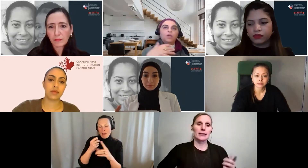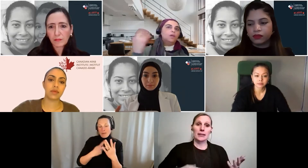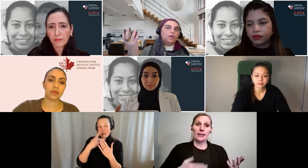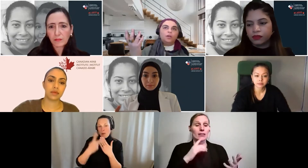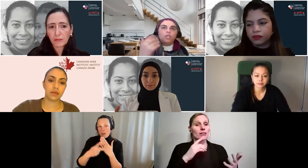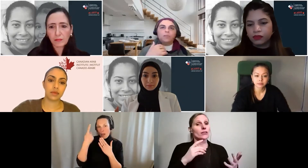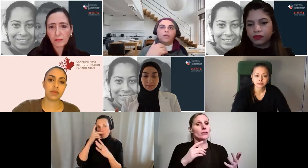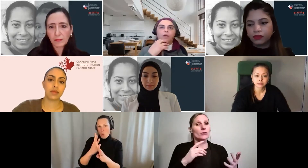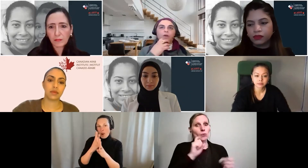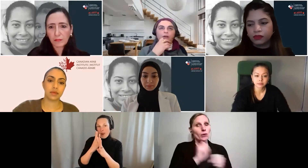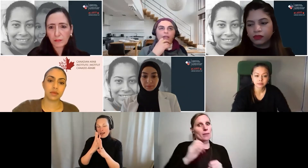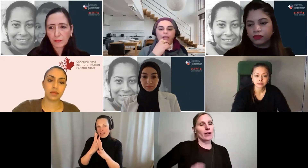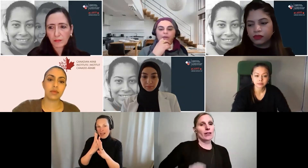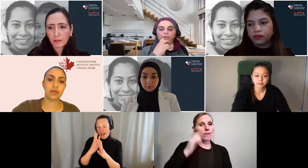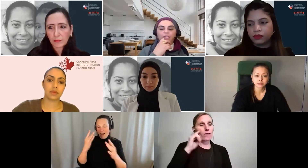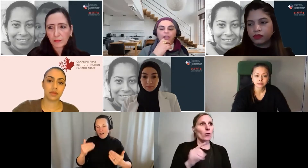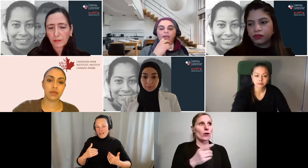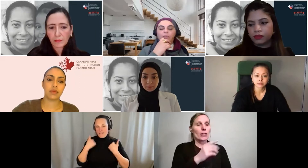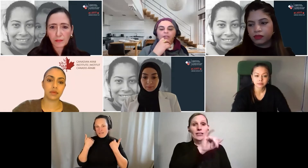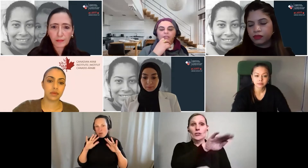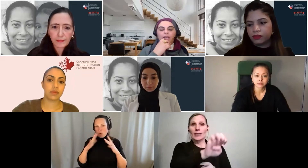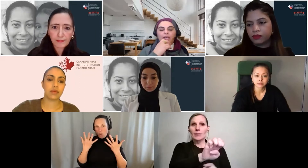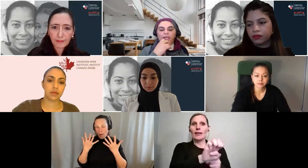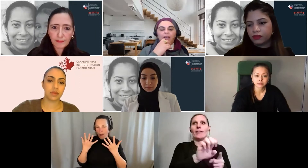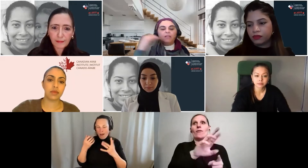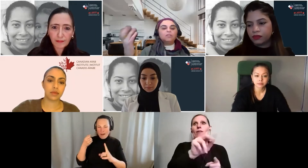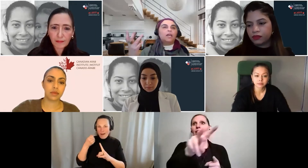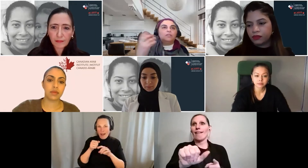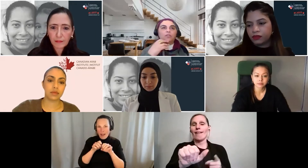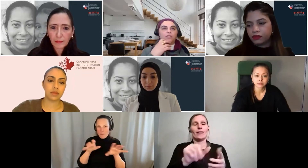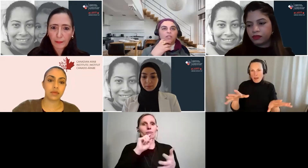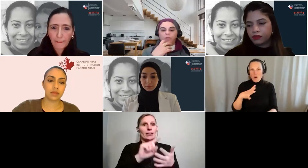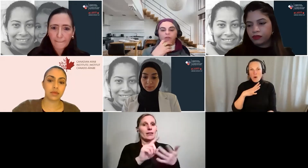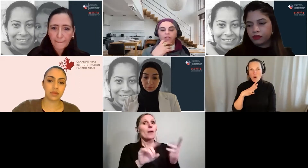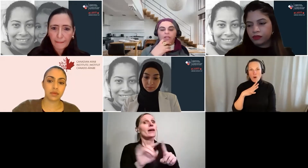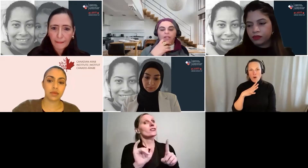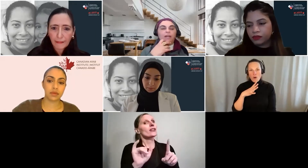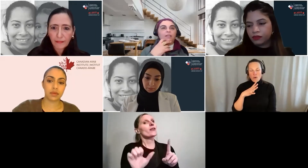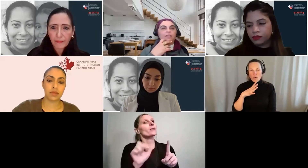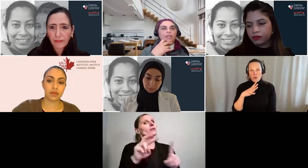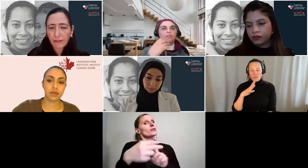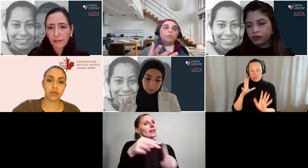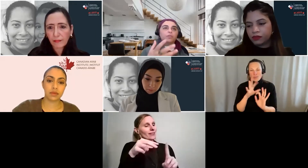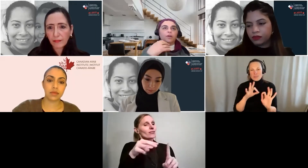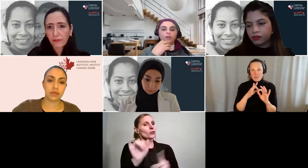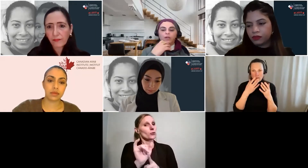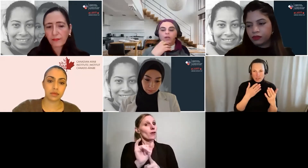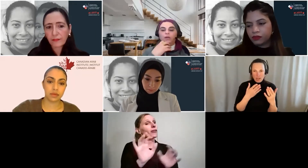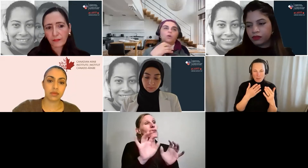from Jasmine, Abrar, and Ravina. But there's another side to this experience, and that is the